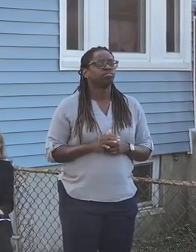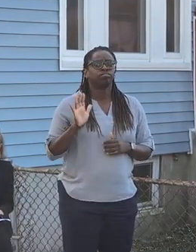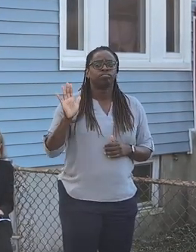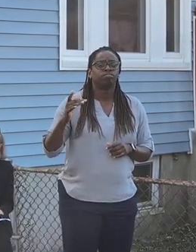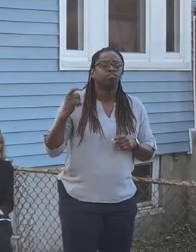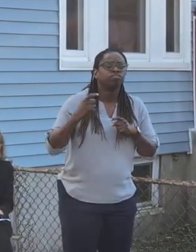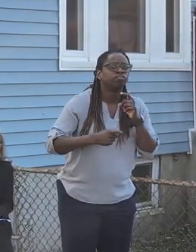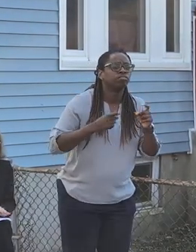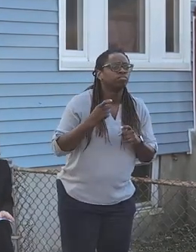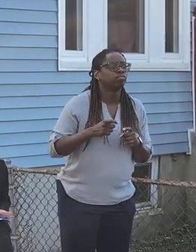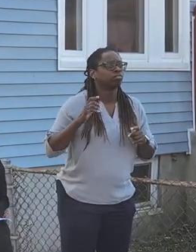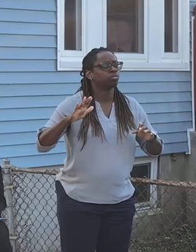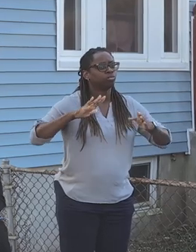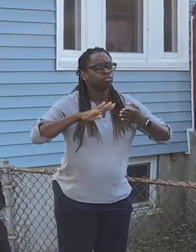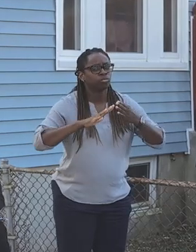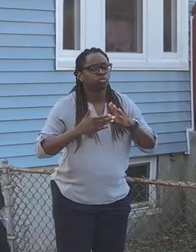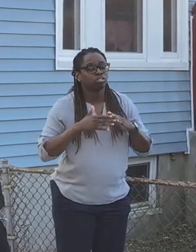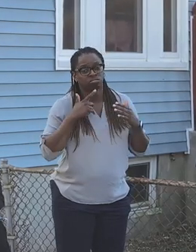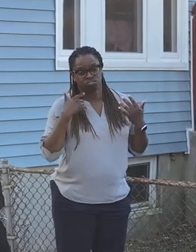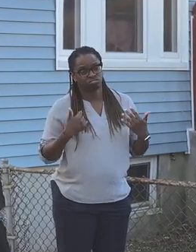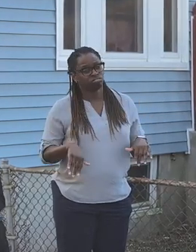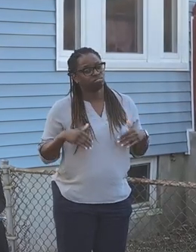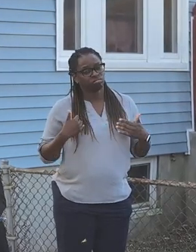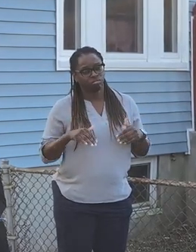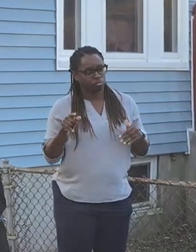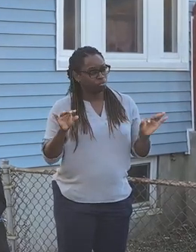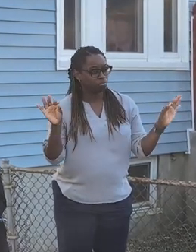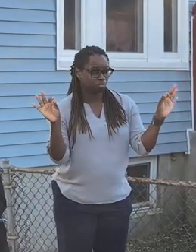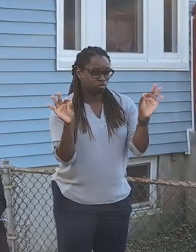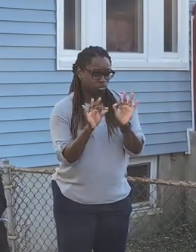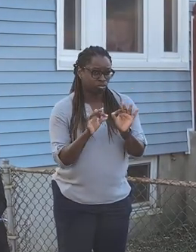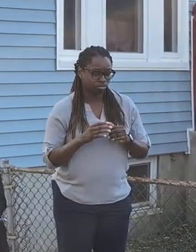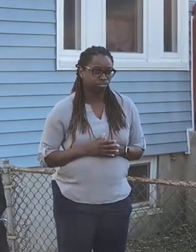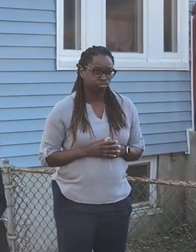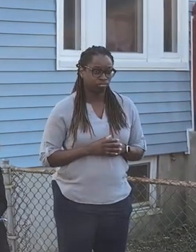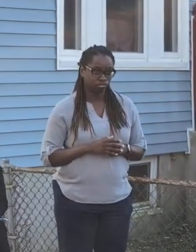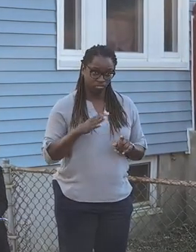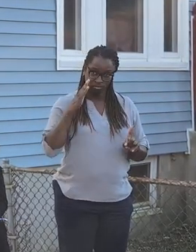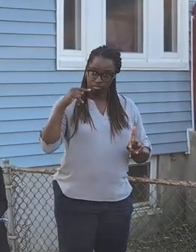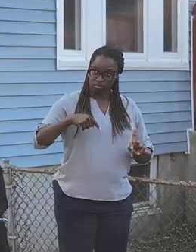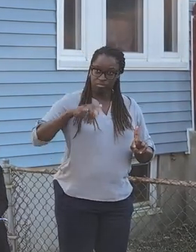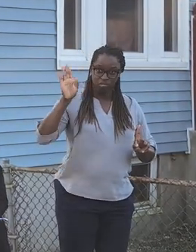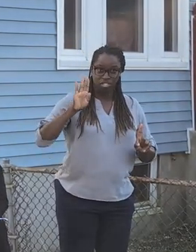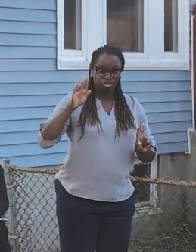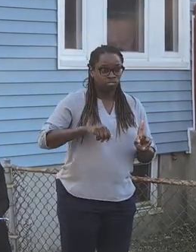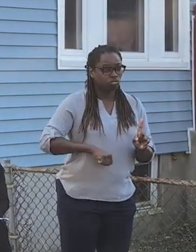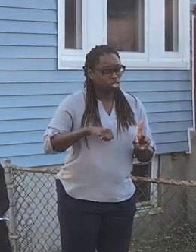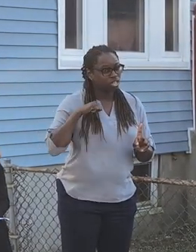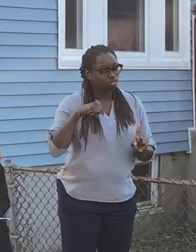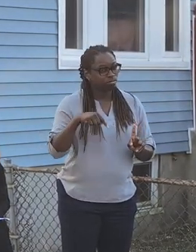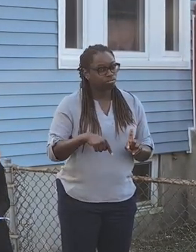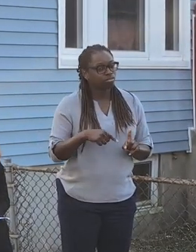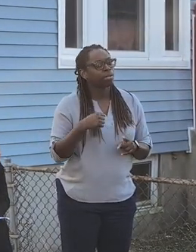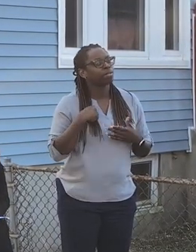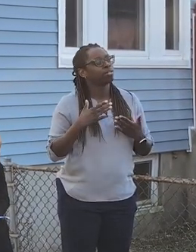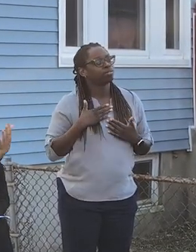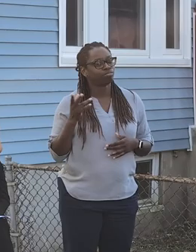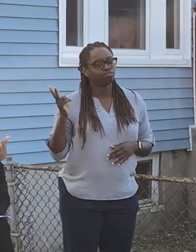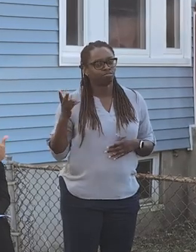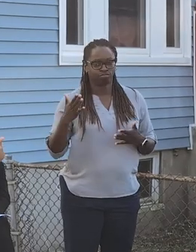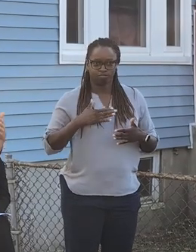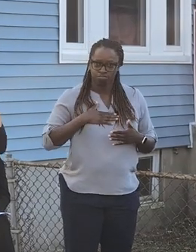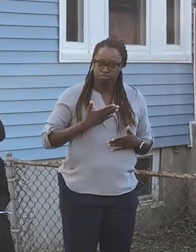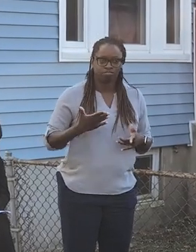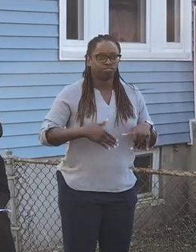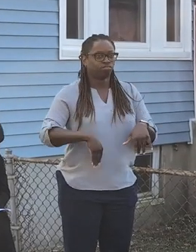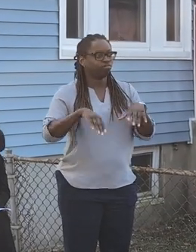critical to making Boston who we are. And I'm so happy that they've been willing to host us, because we talk